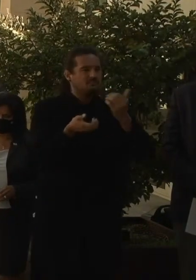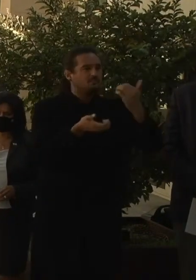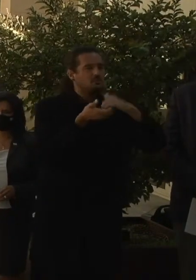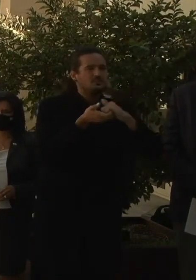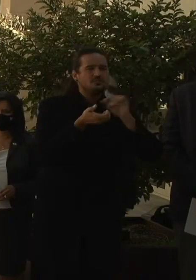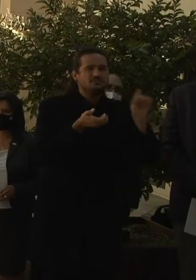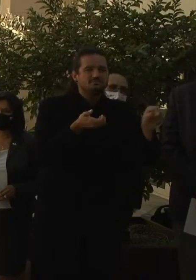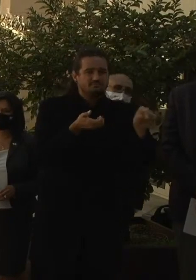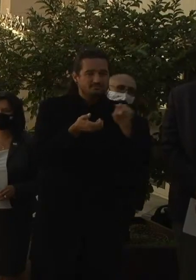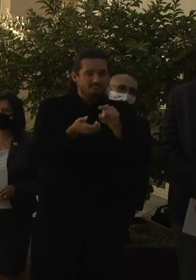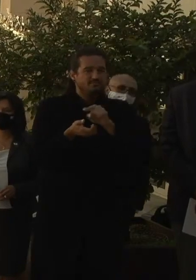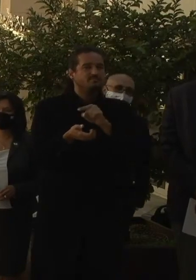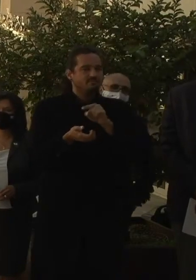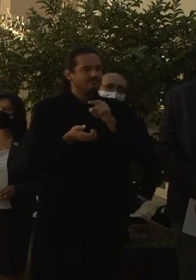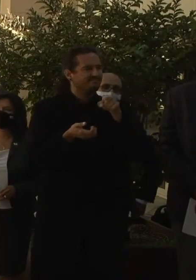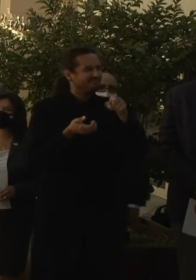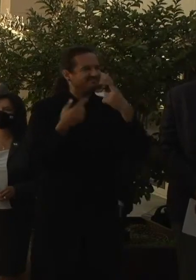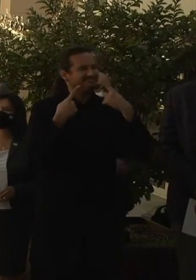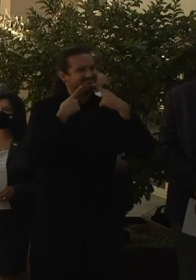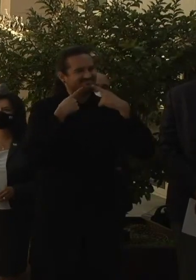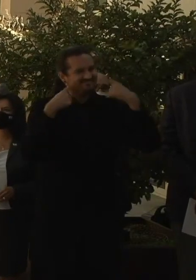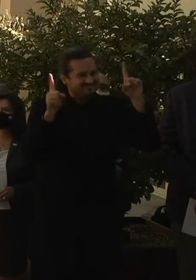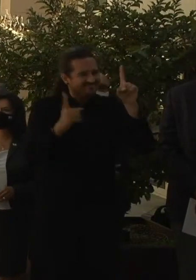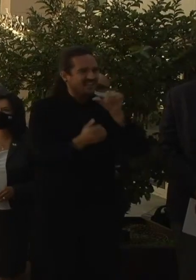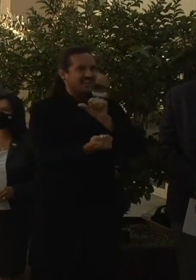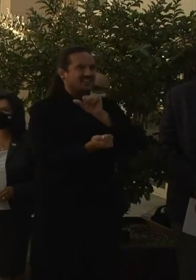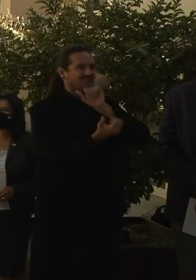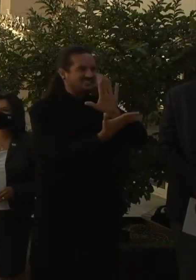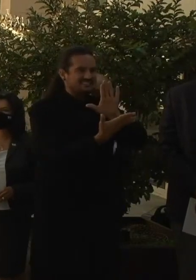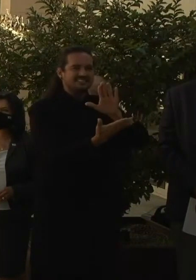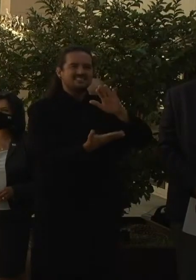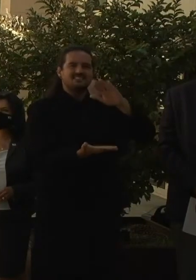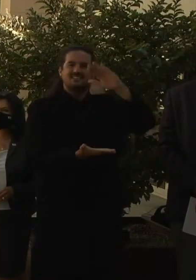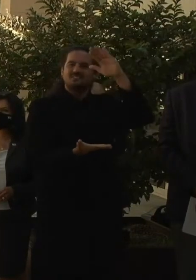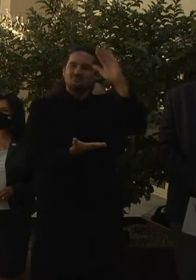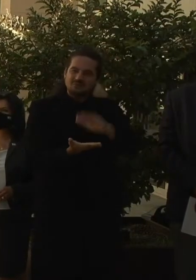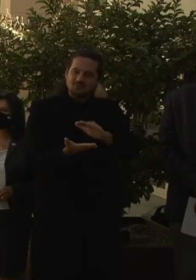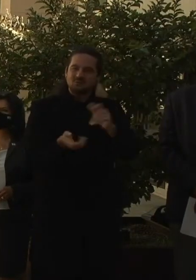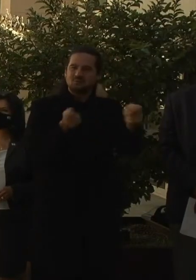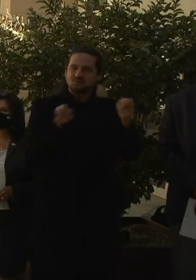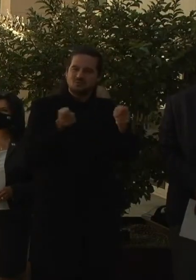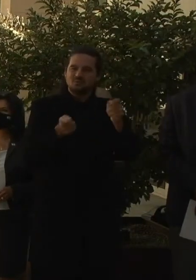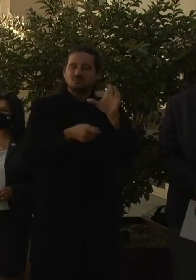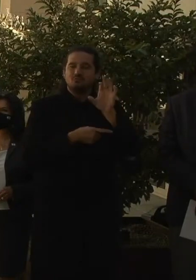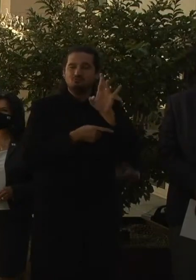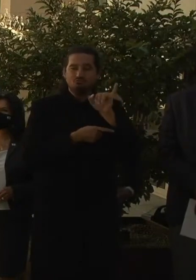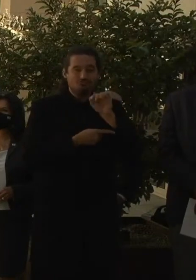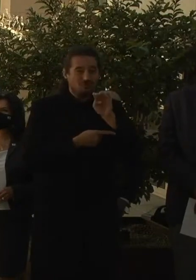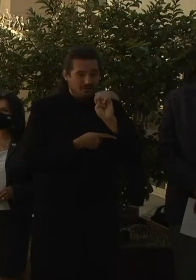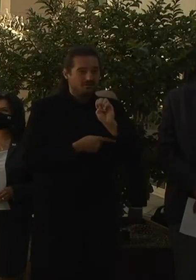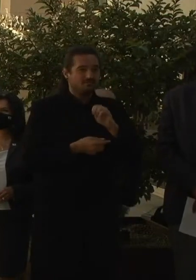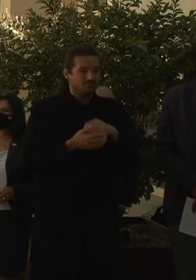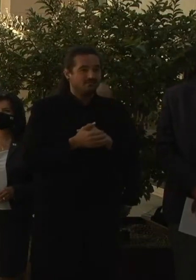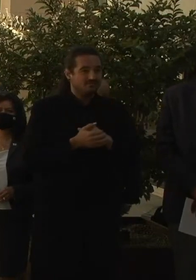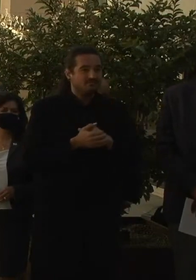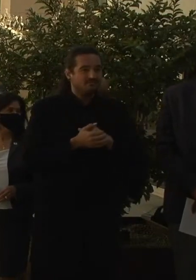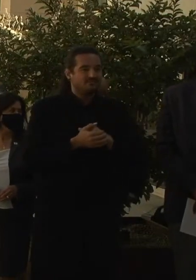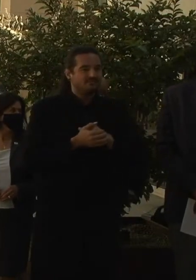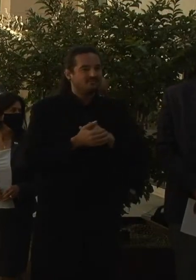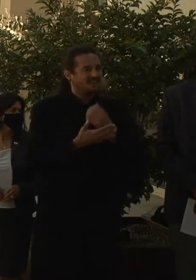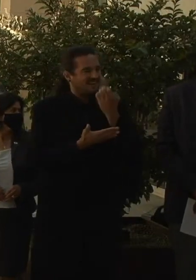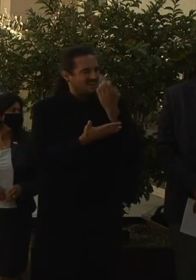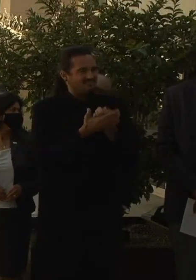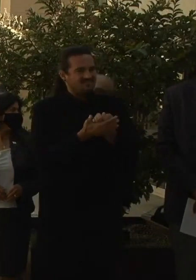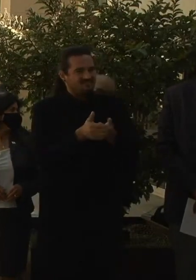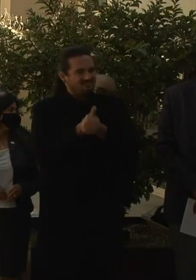reduction and crime reduction, evidence-based strategies. I should put that in perspective. Last year, and I believe Senator Skinner, was